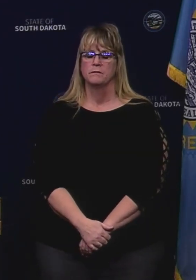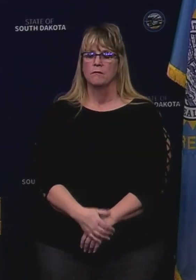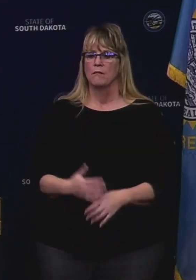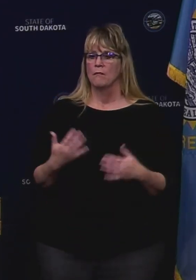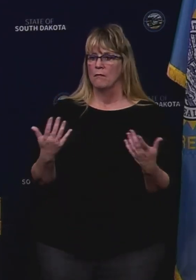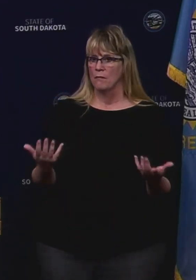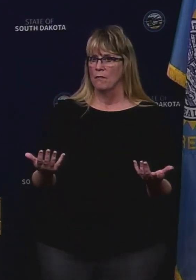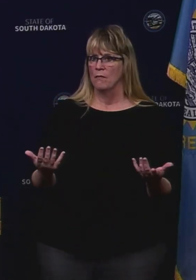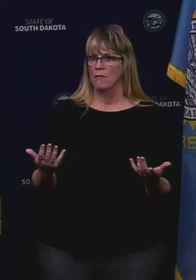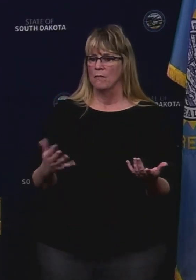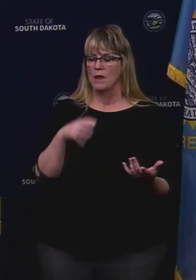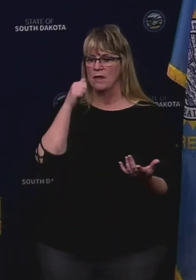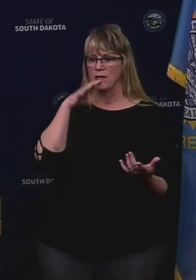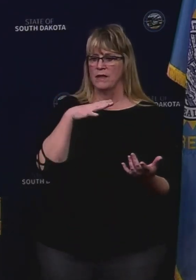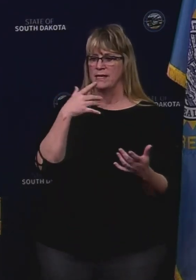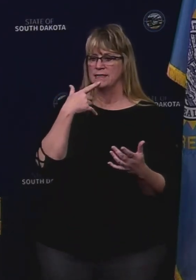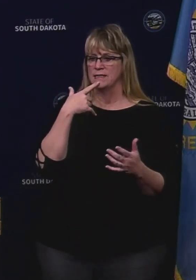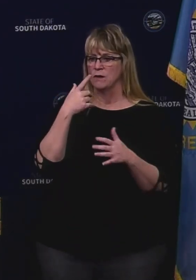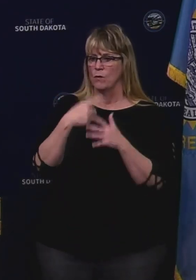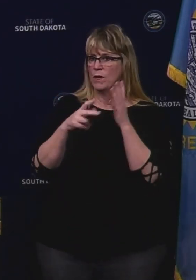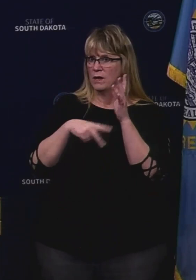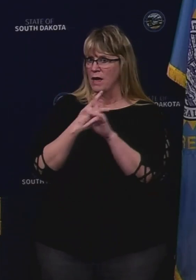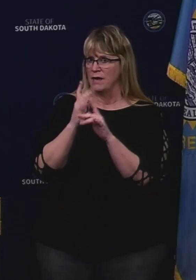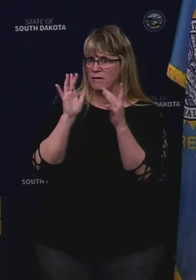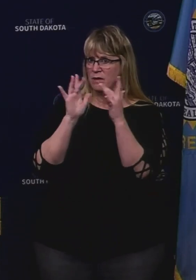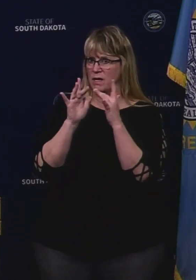What kind of contact?